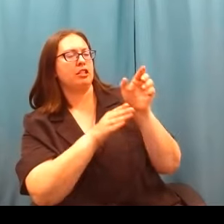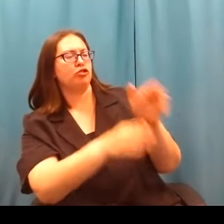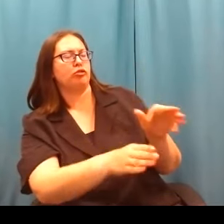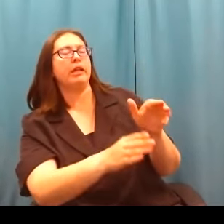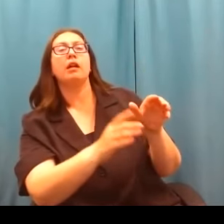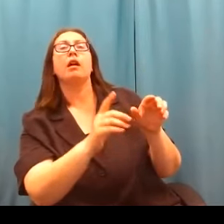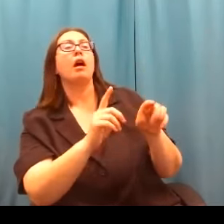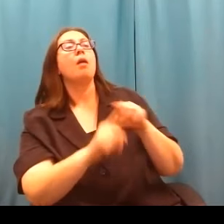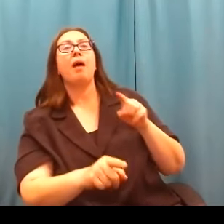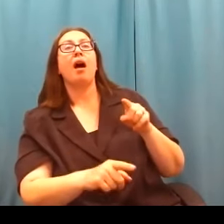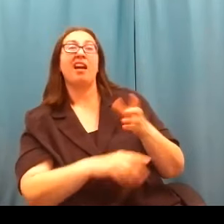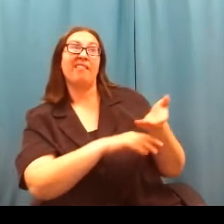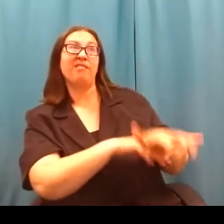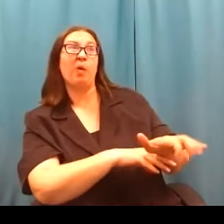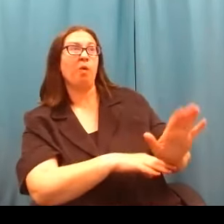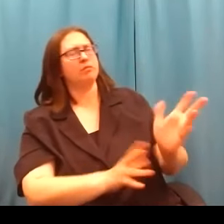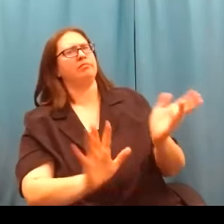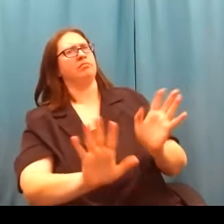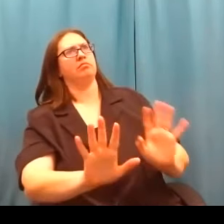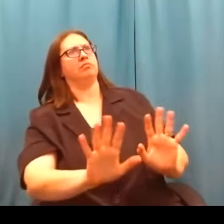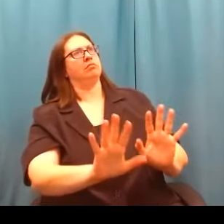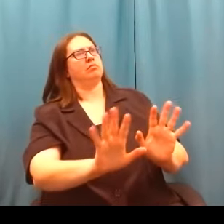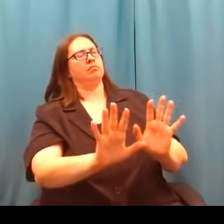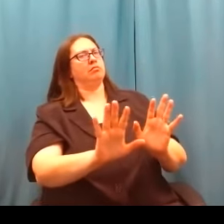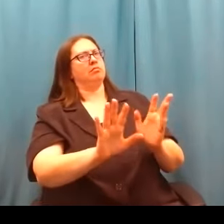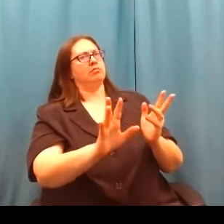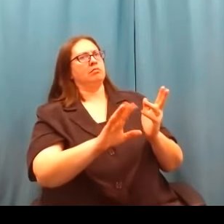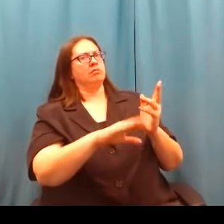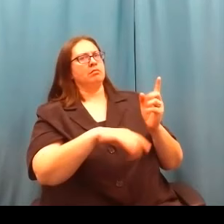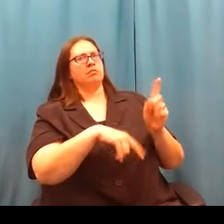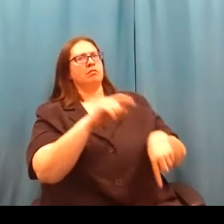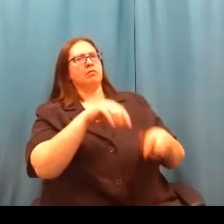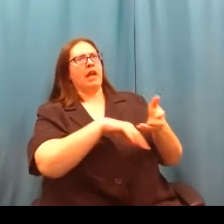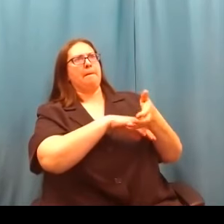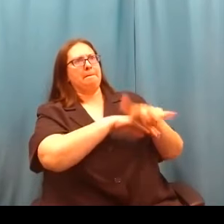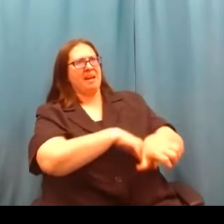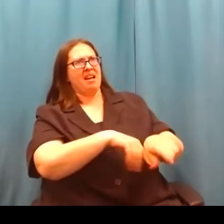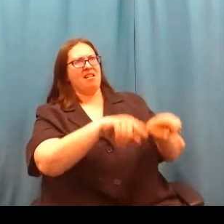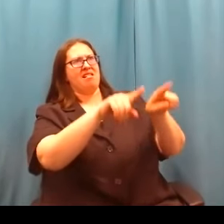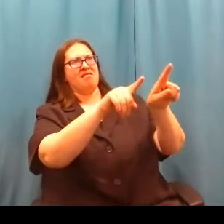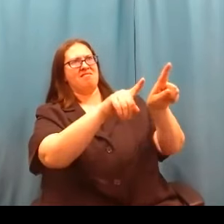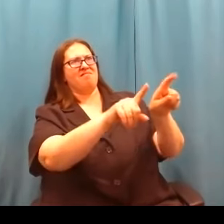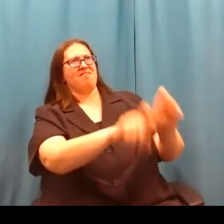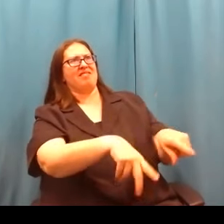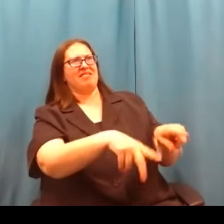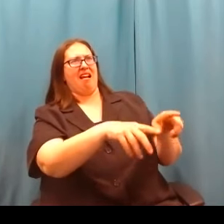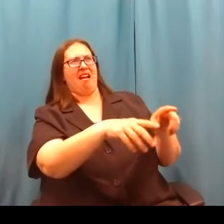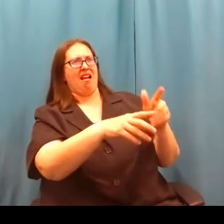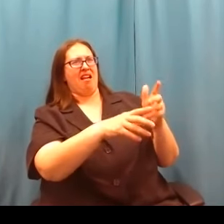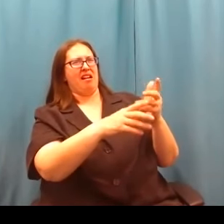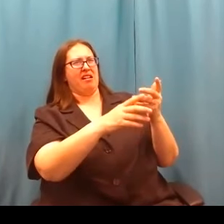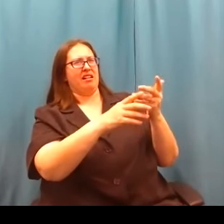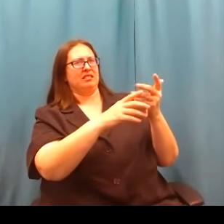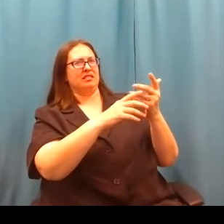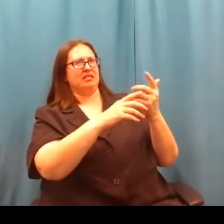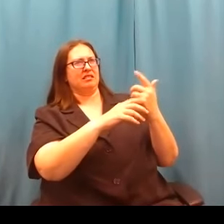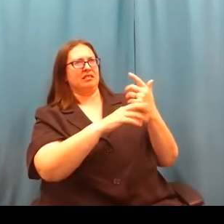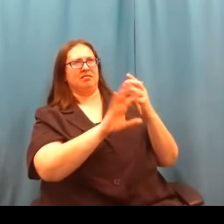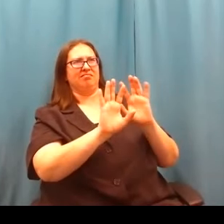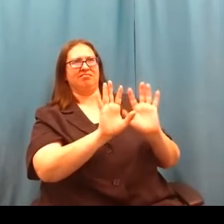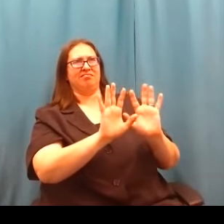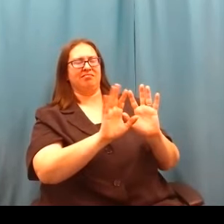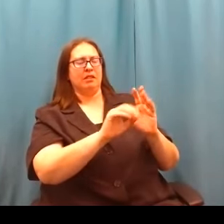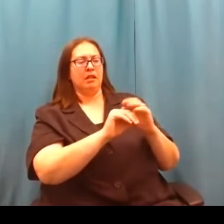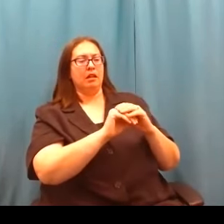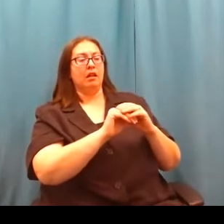it's a voluntary thing. You can't make people be subjected to medical procedures or screenings. But it is